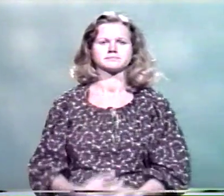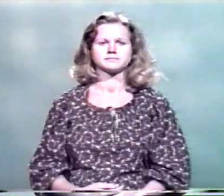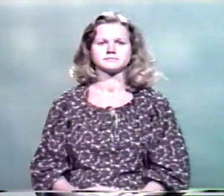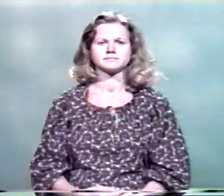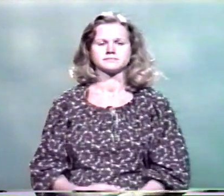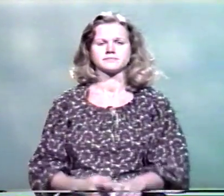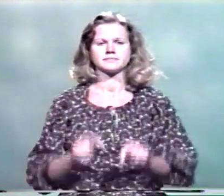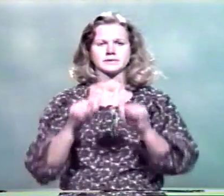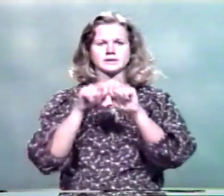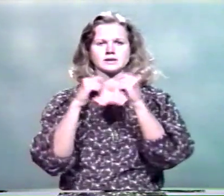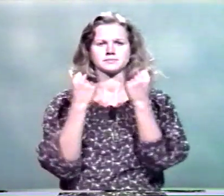Team.